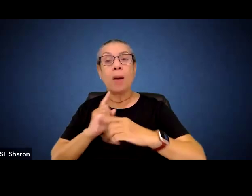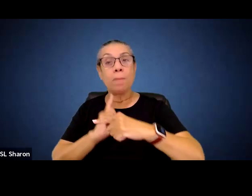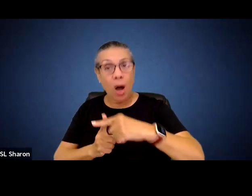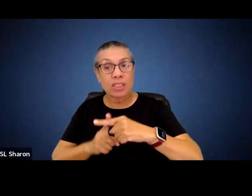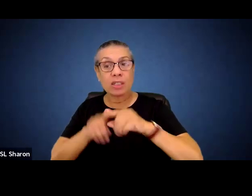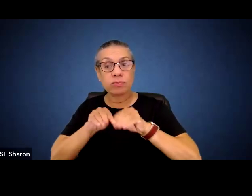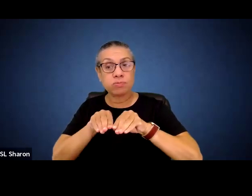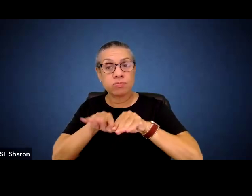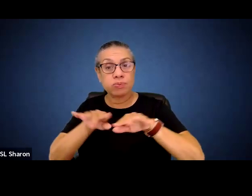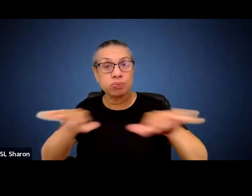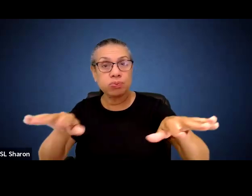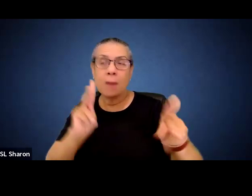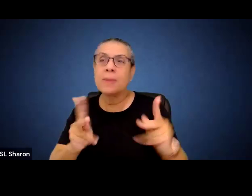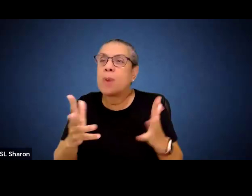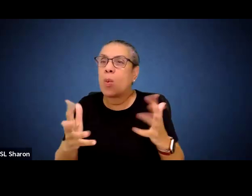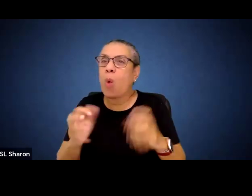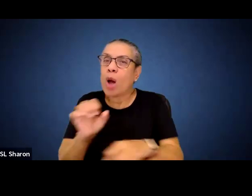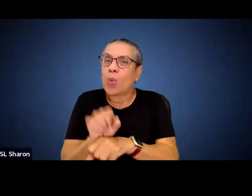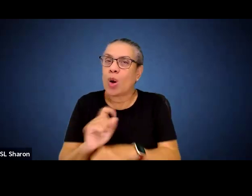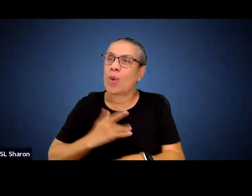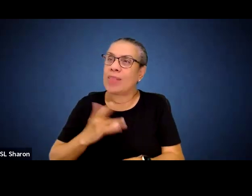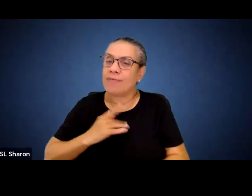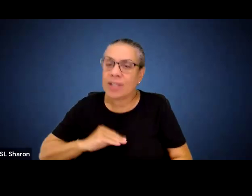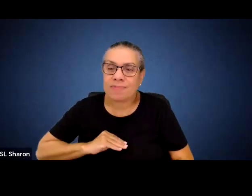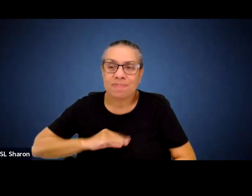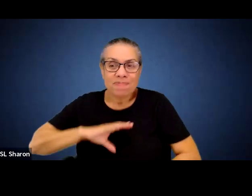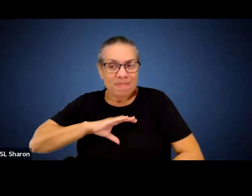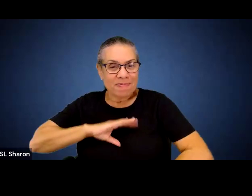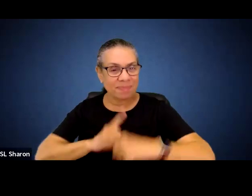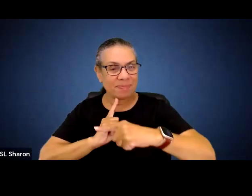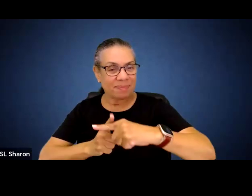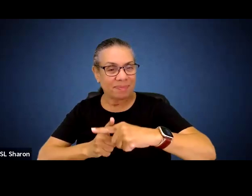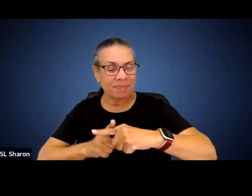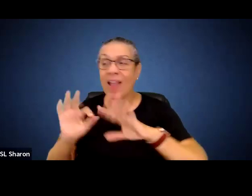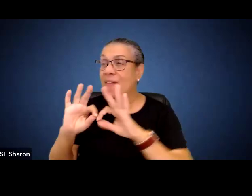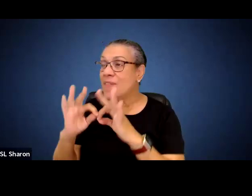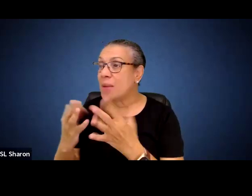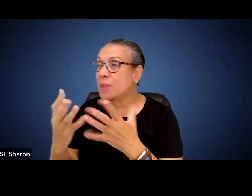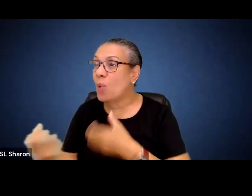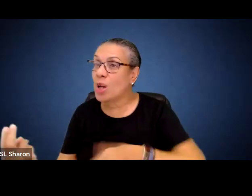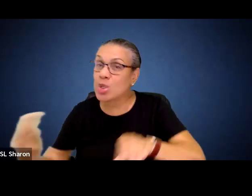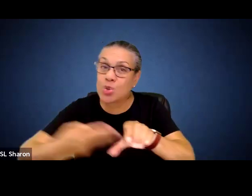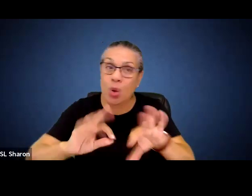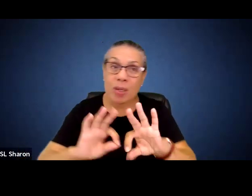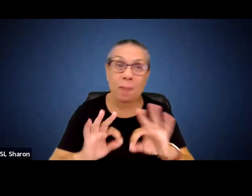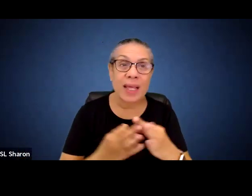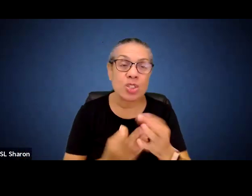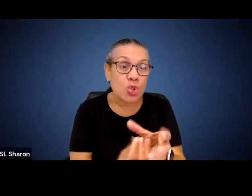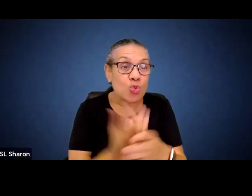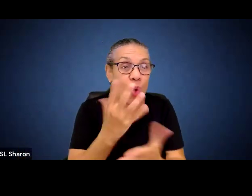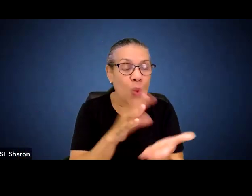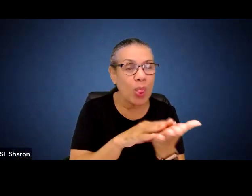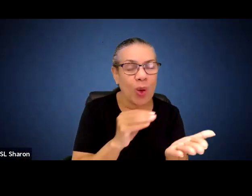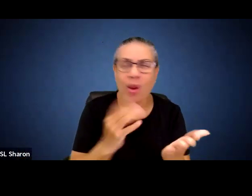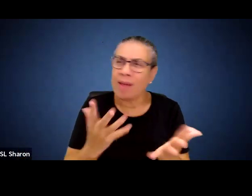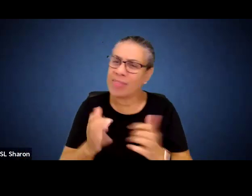that. People want to work in places where they feel like they can grow and learn. Families want to be a part of places where they can grow and learn. People are more excited to